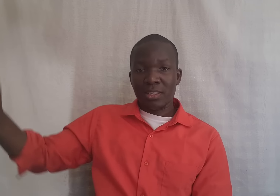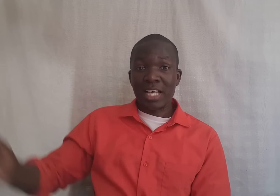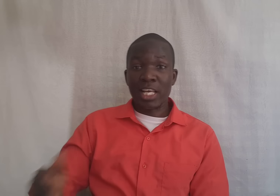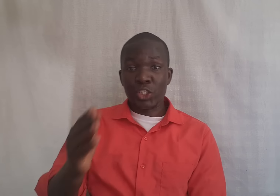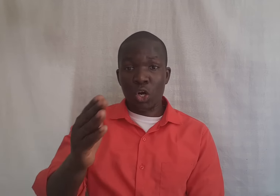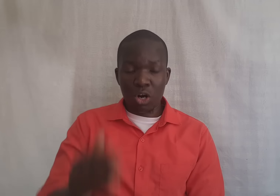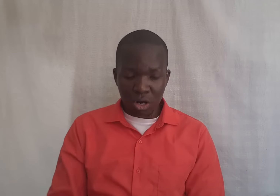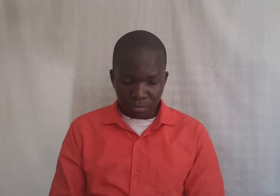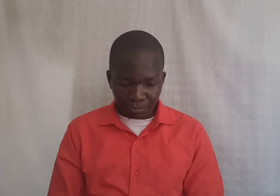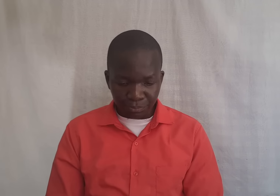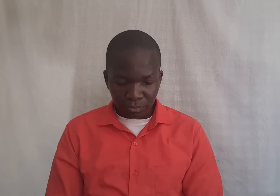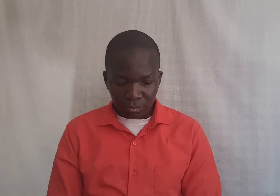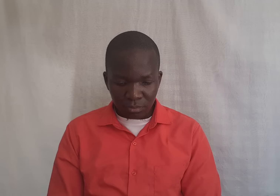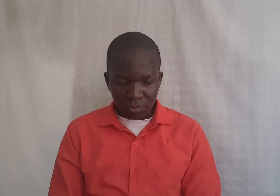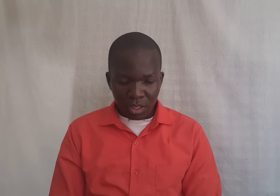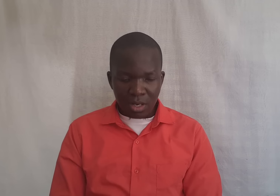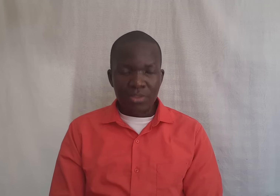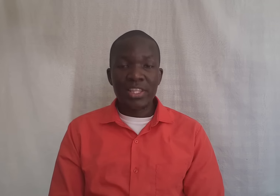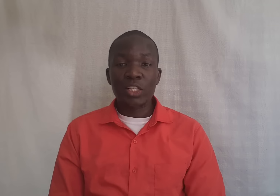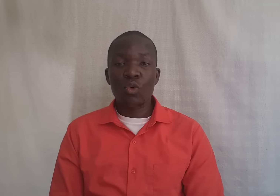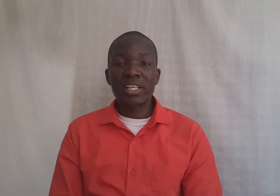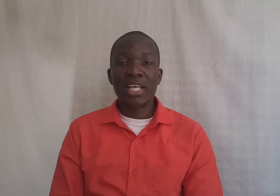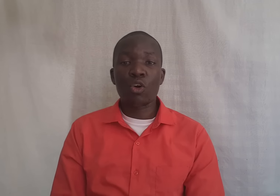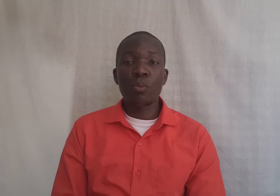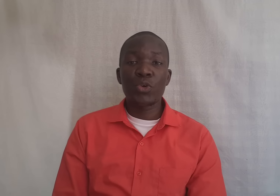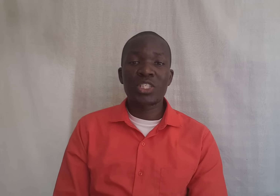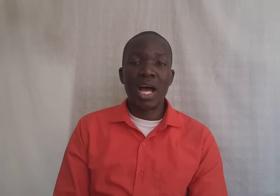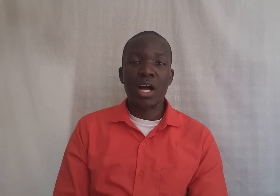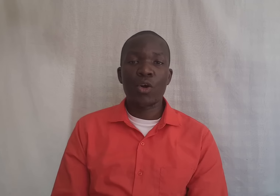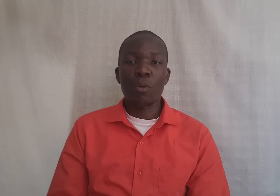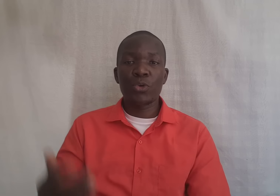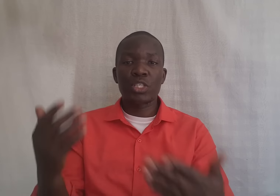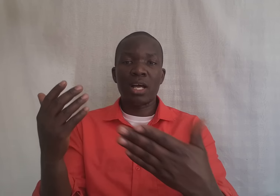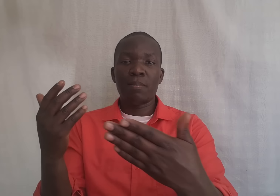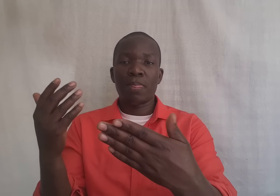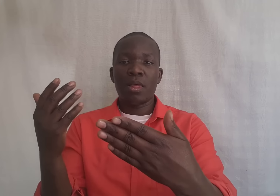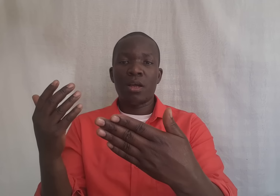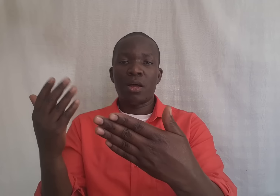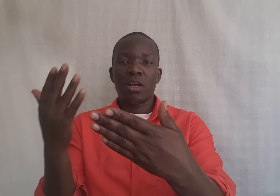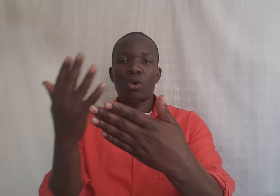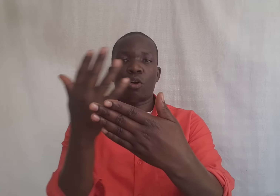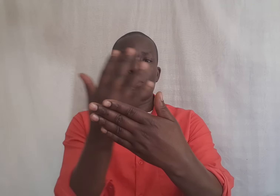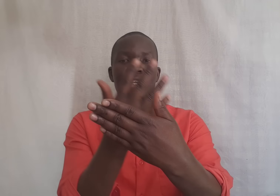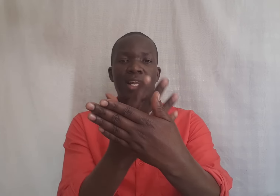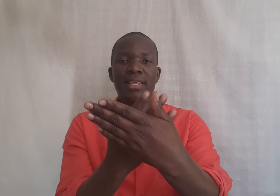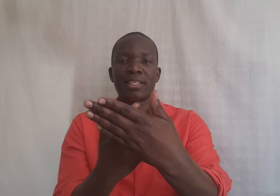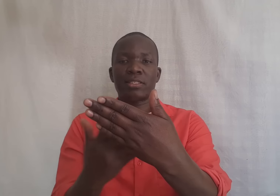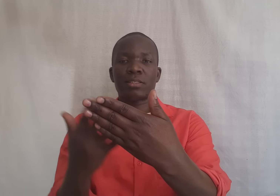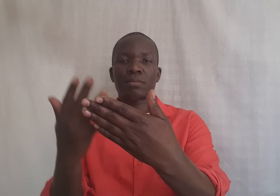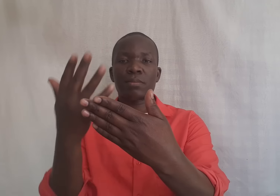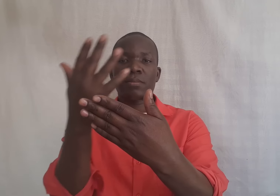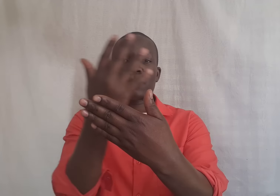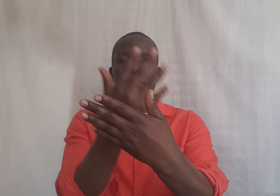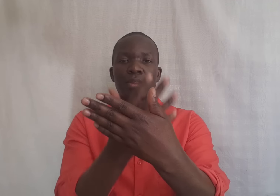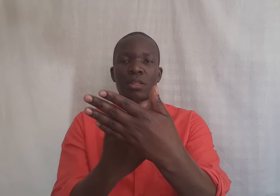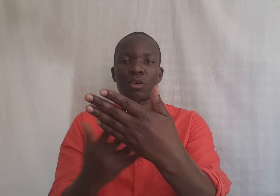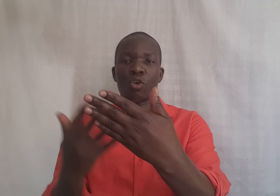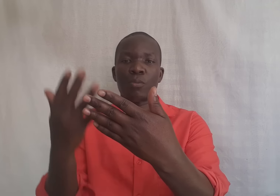that's a chalk. The next one is a computer. Computer. Computer like this.